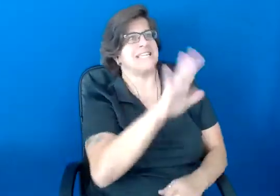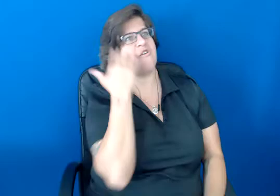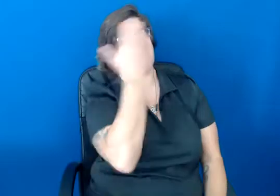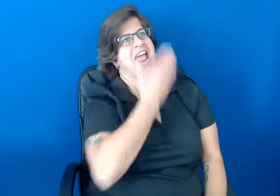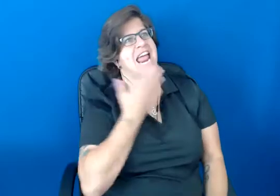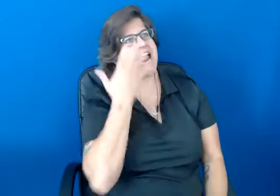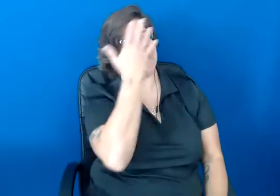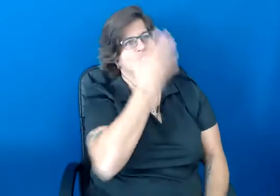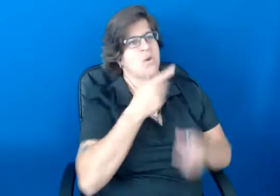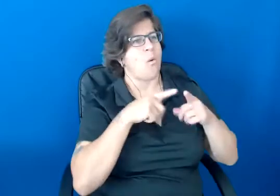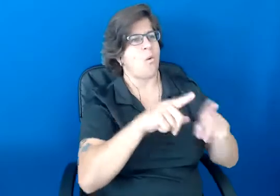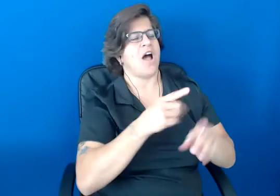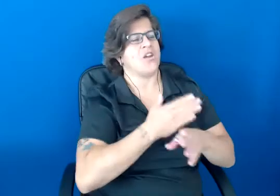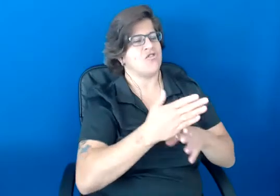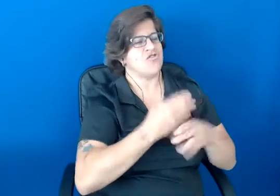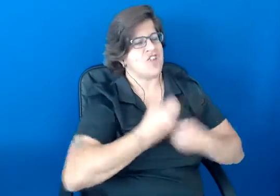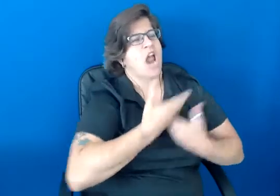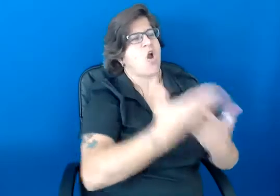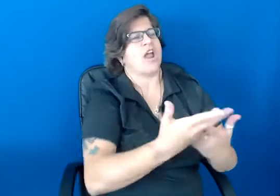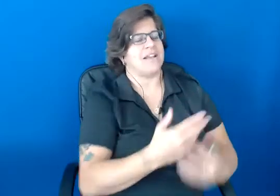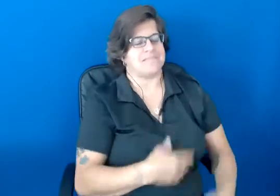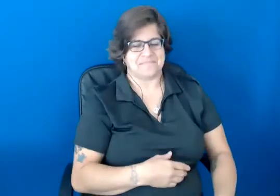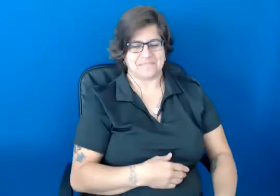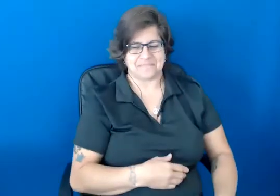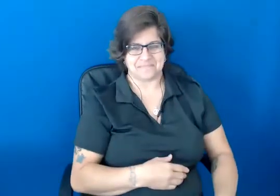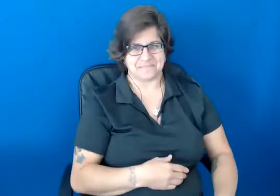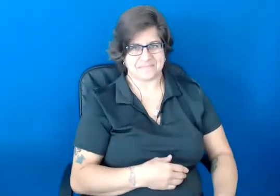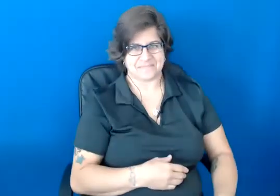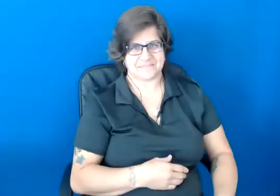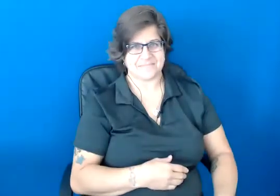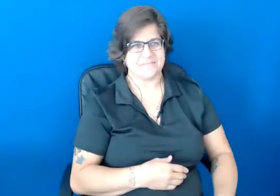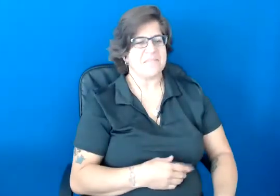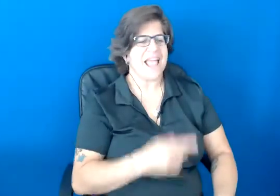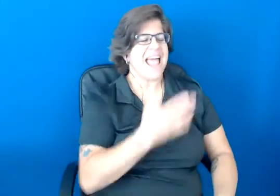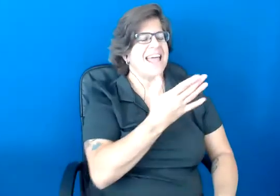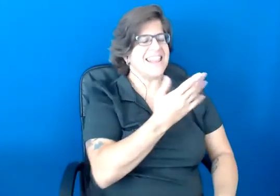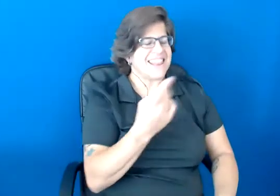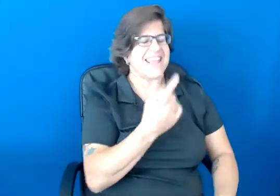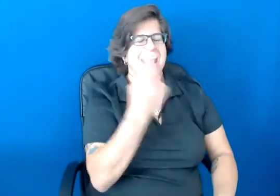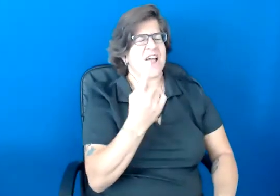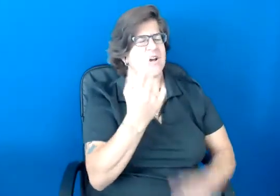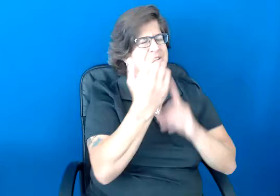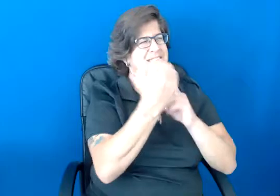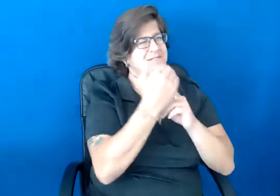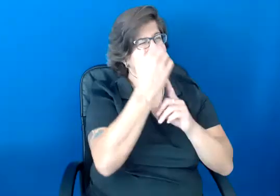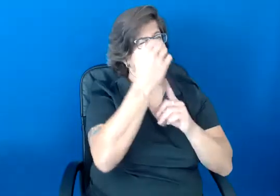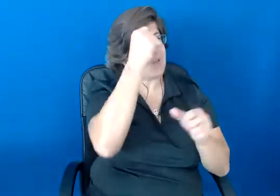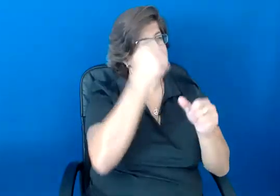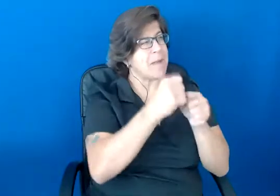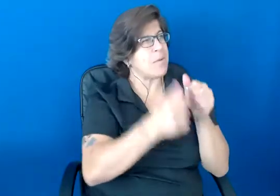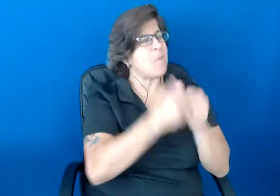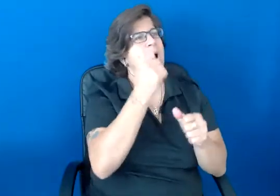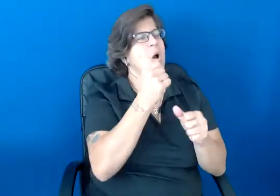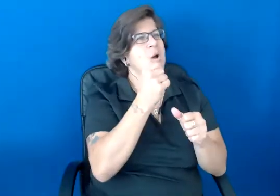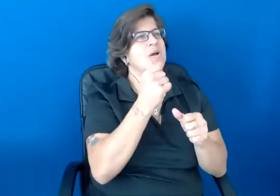your face when you're sharing. And the thing that I'm always reminded of the most